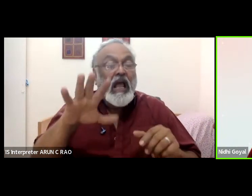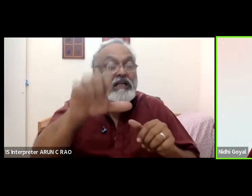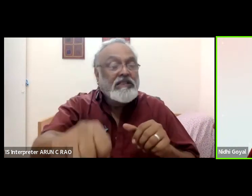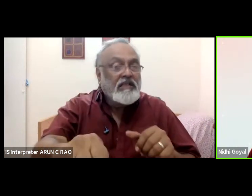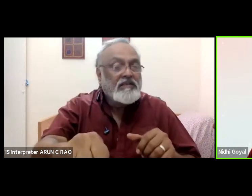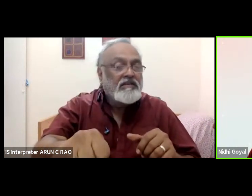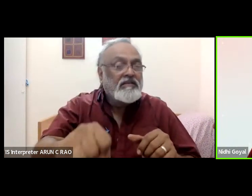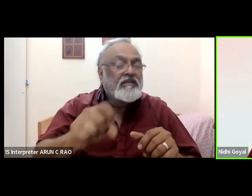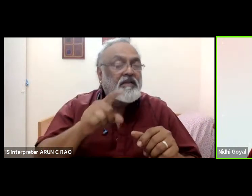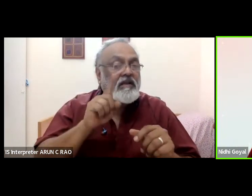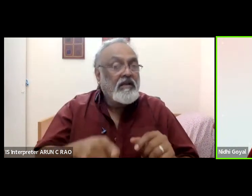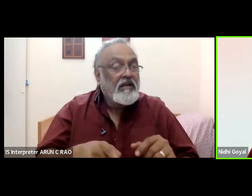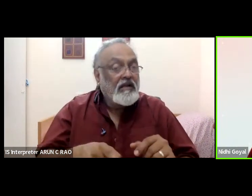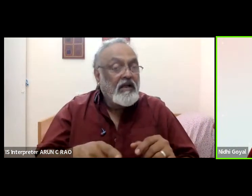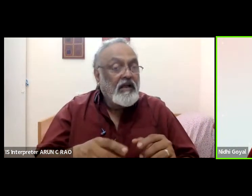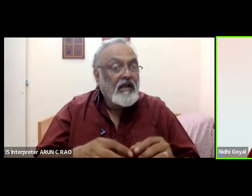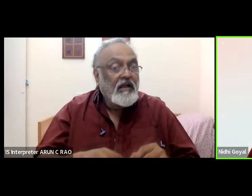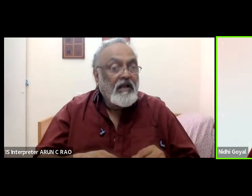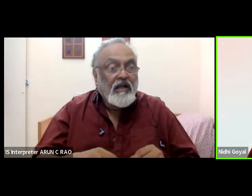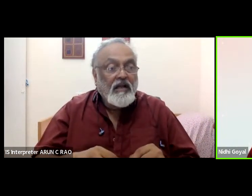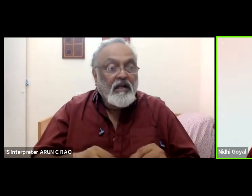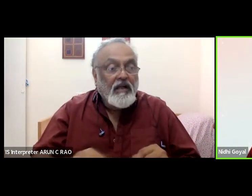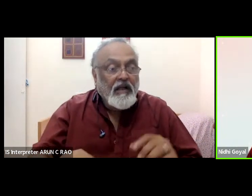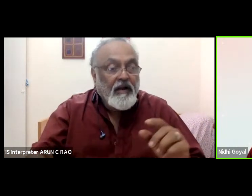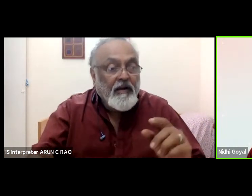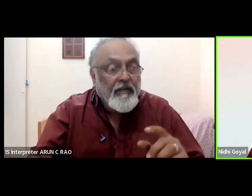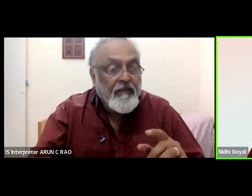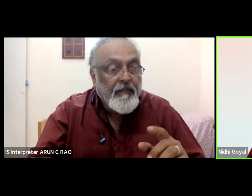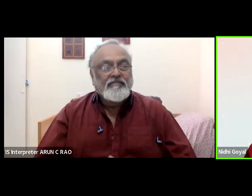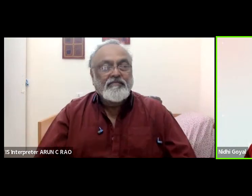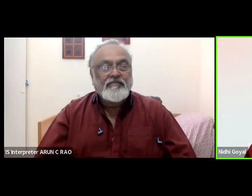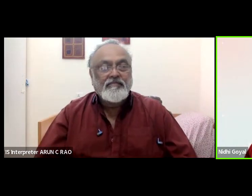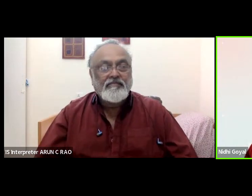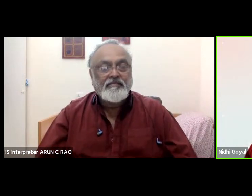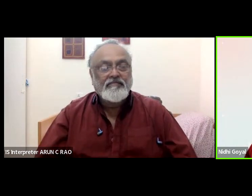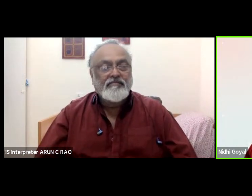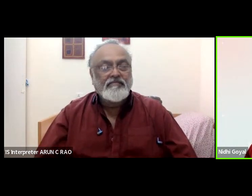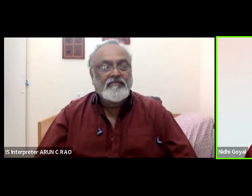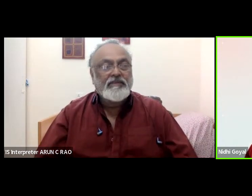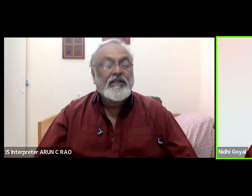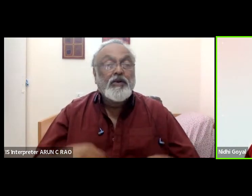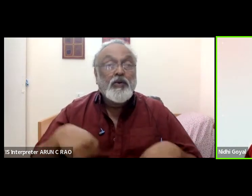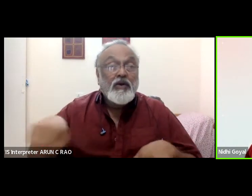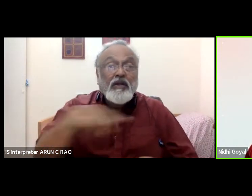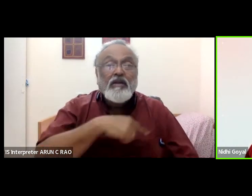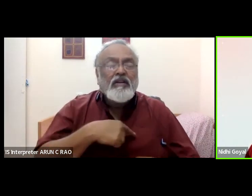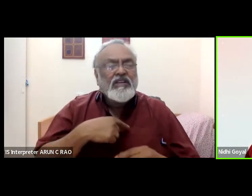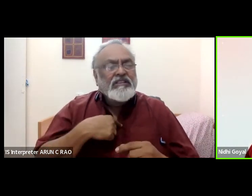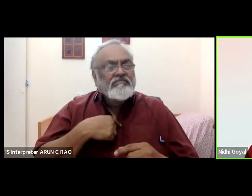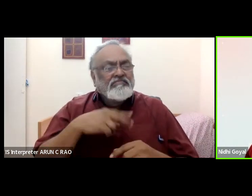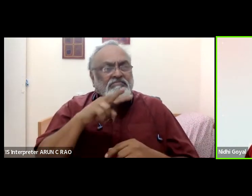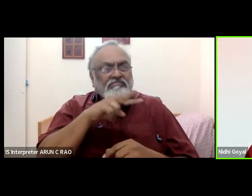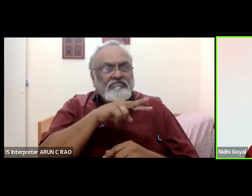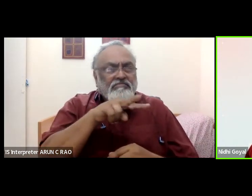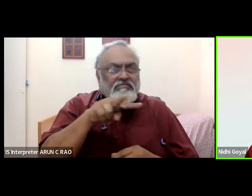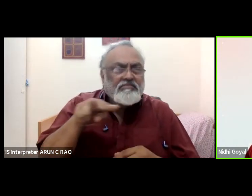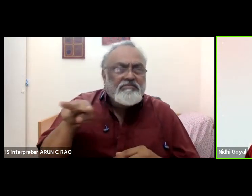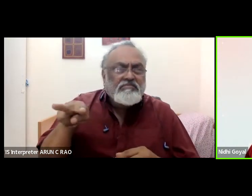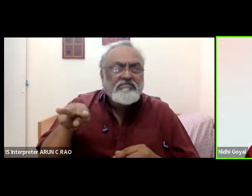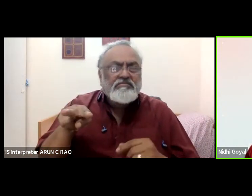a very important component of the gender bit out within disability. We are looking at all of these when it comes to